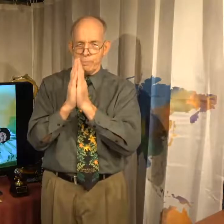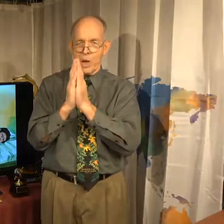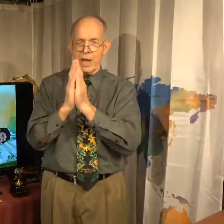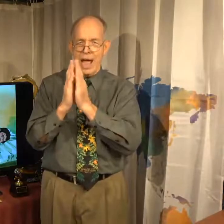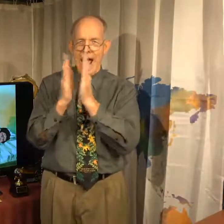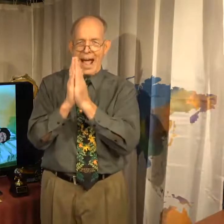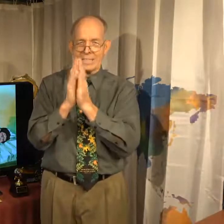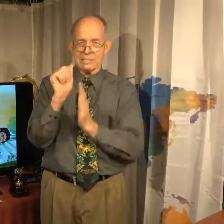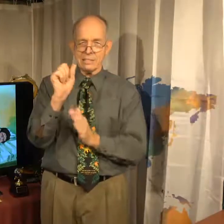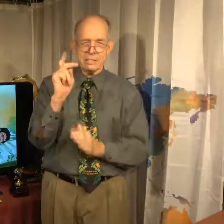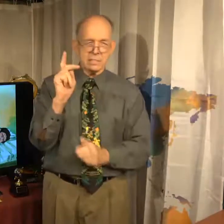Pray as.